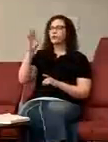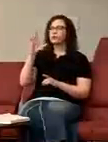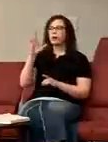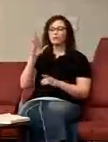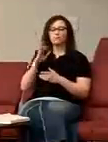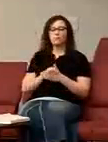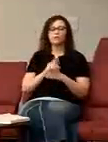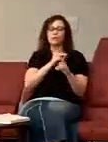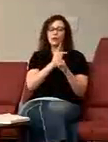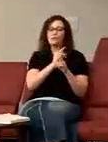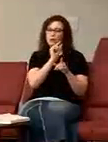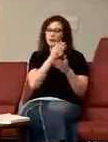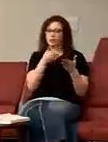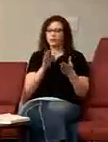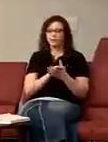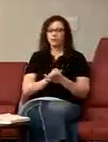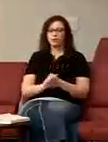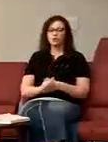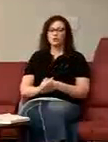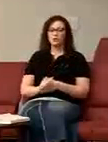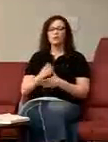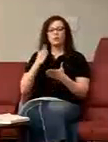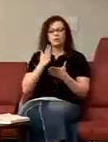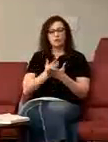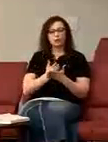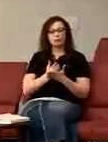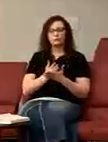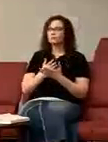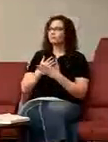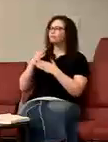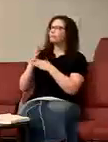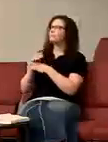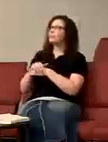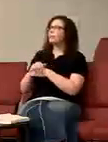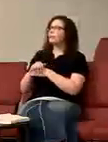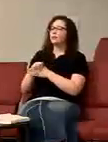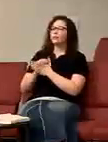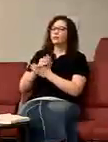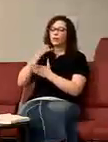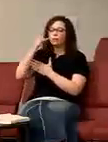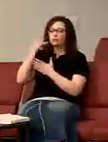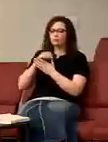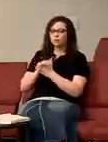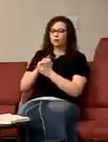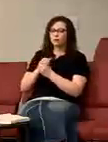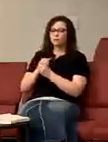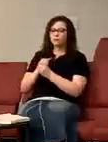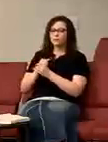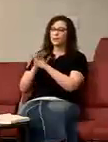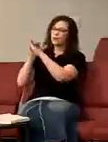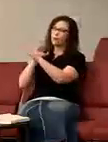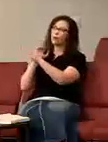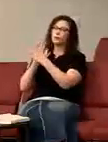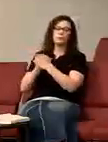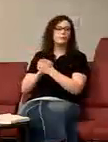where you have to stop and call on him. But if we're too stressed and stuff, we don't think about it. That's why we need to have